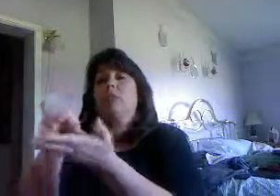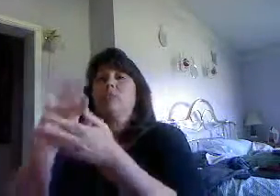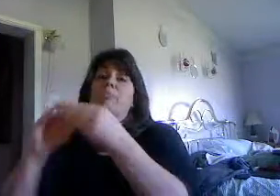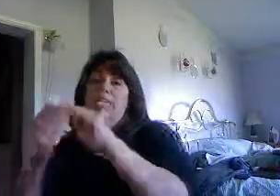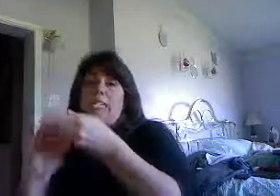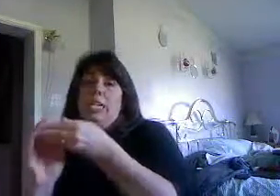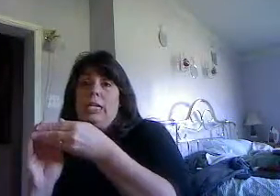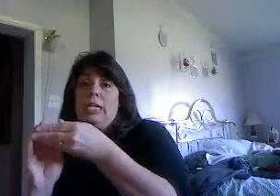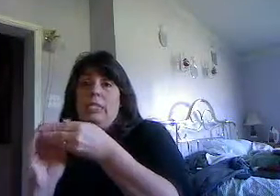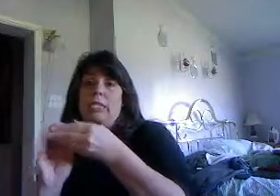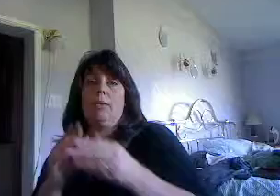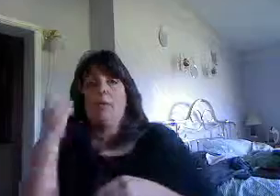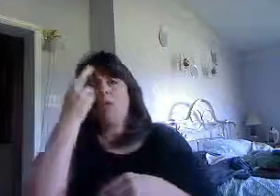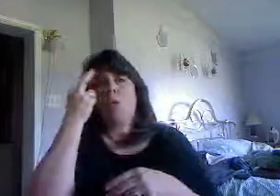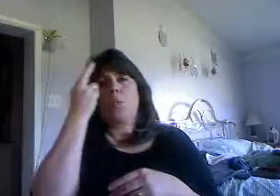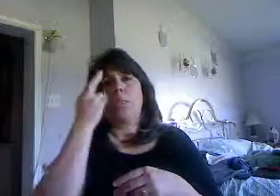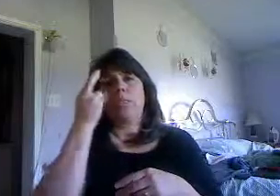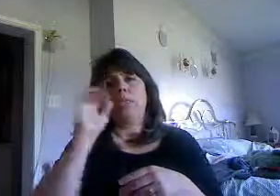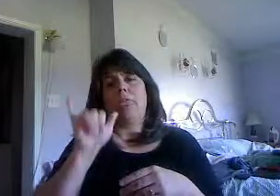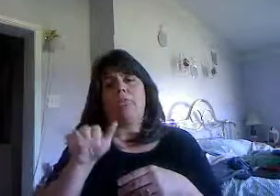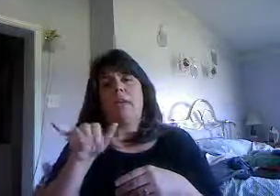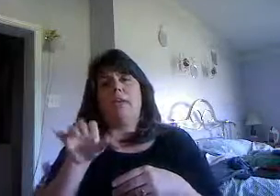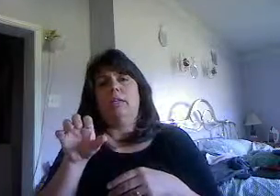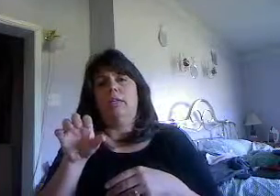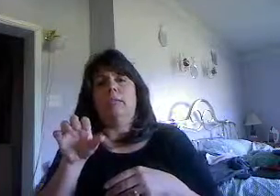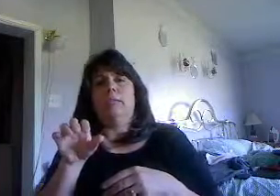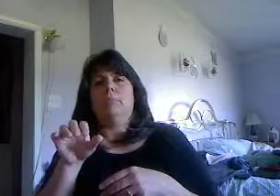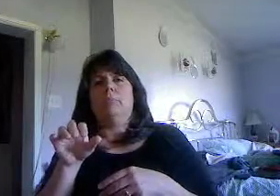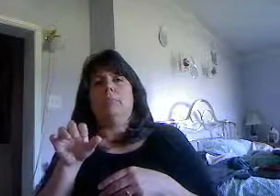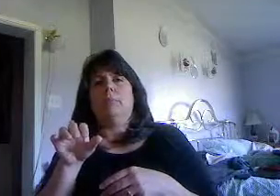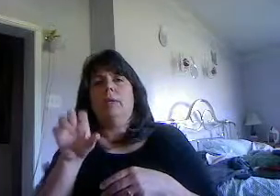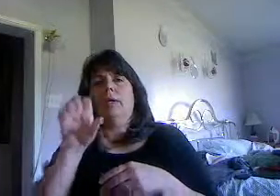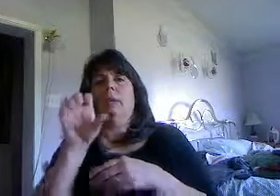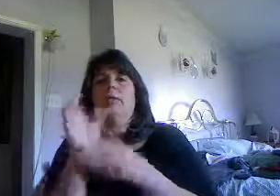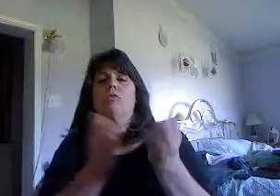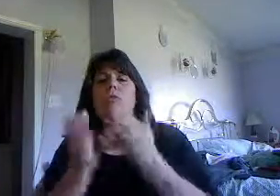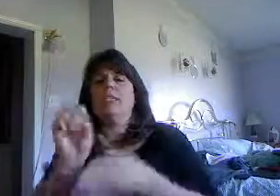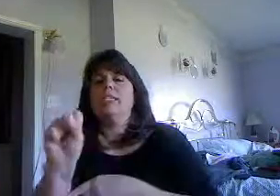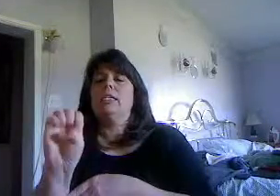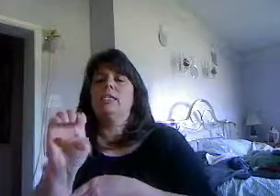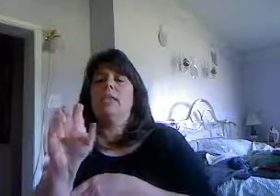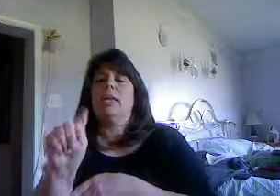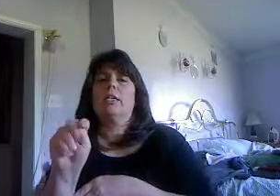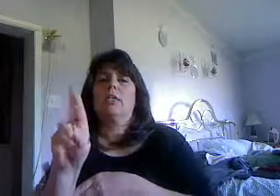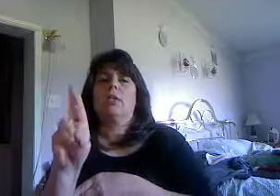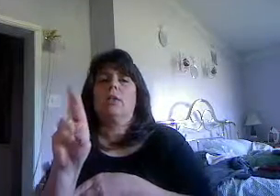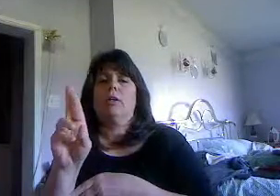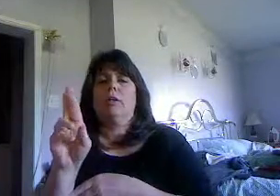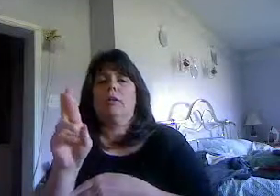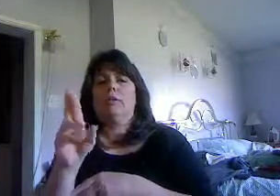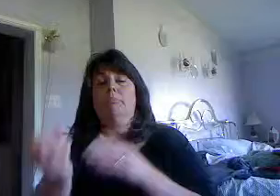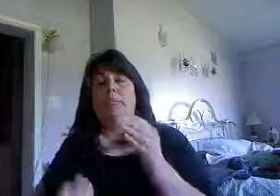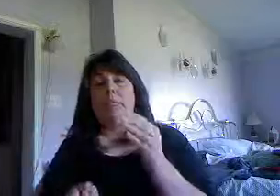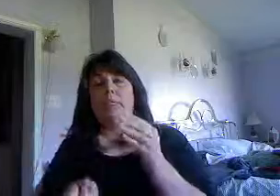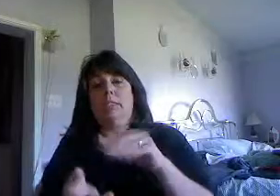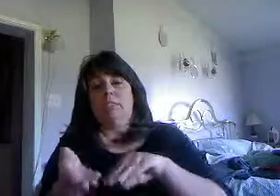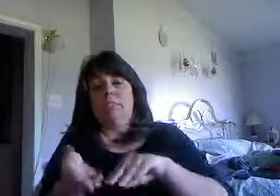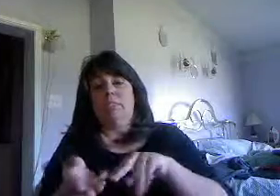The reason that the service sector has grown so rapidly are numerous. A couple of reasons are that one is that